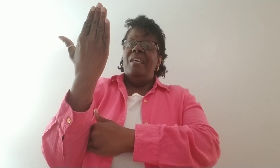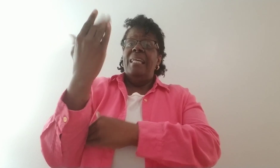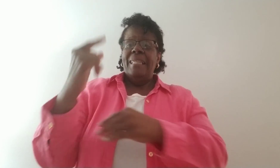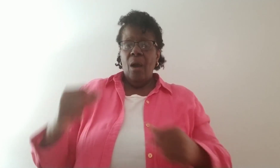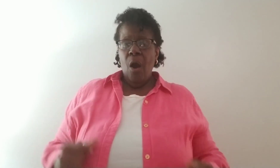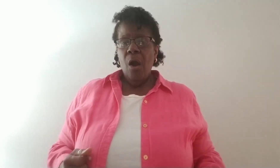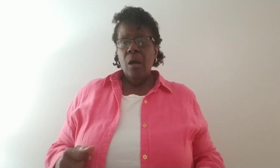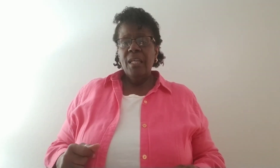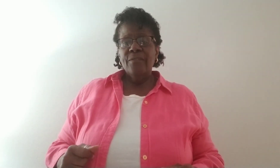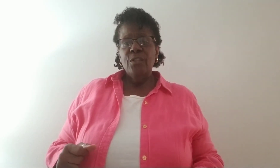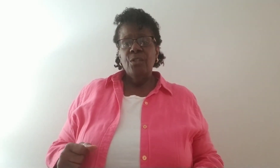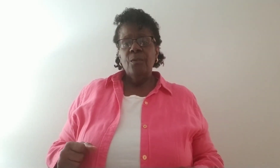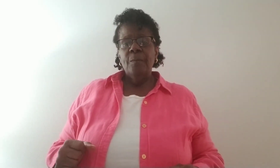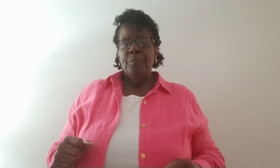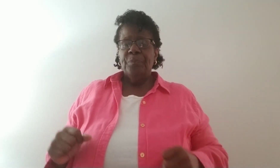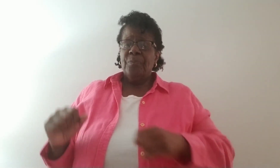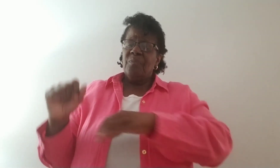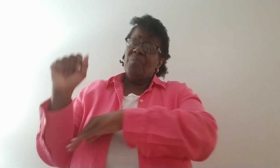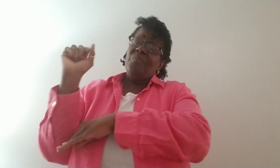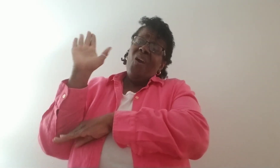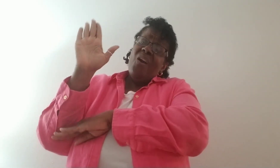Now all afternoon.